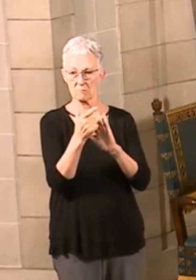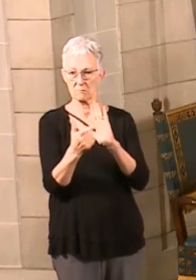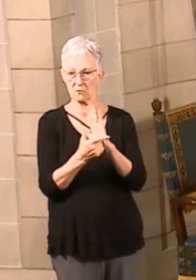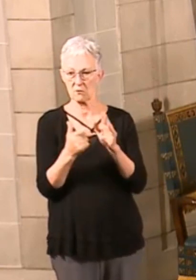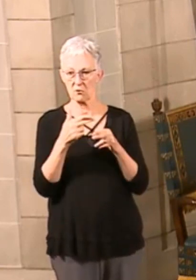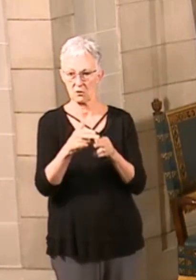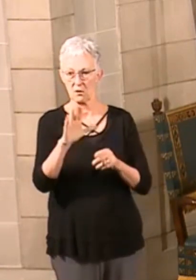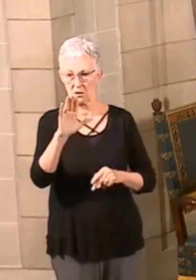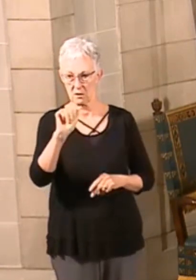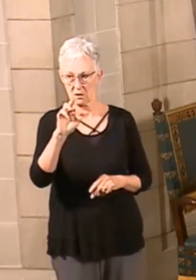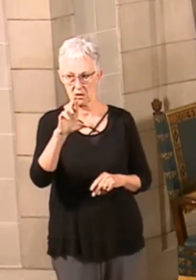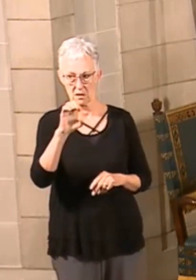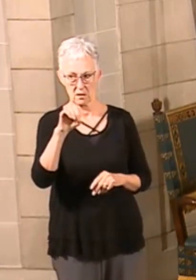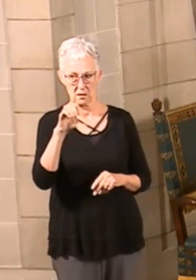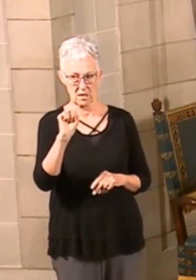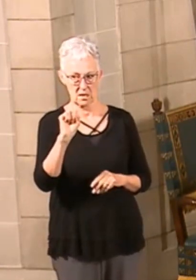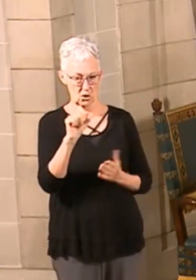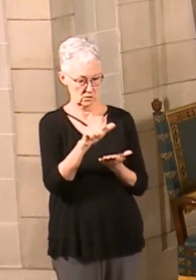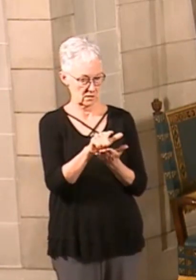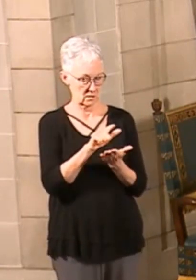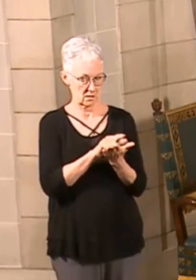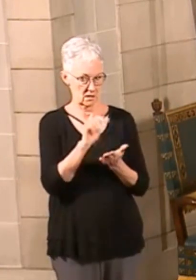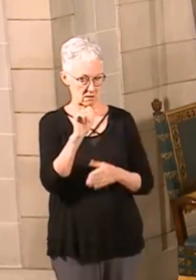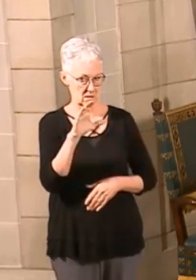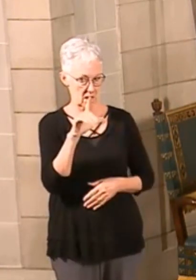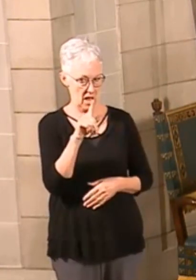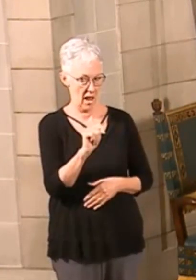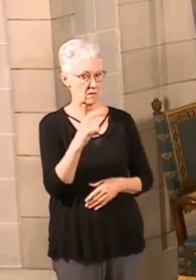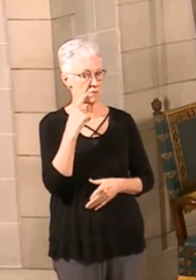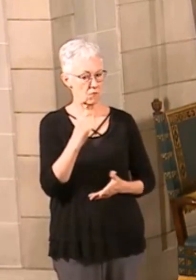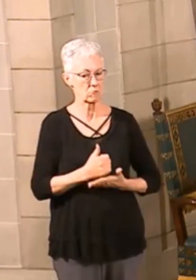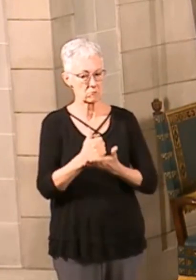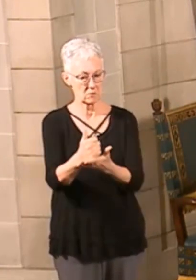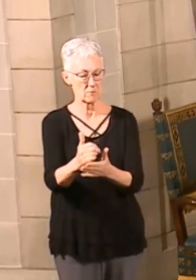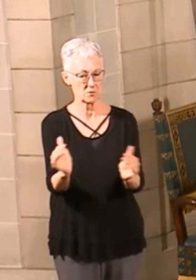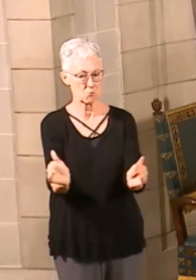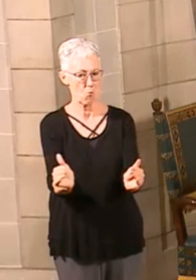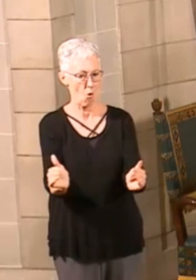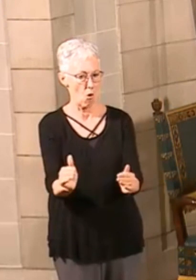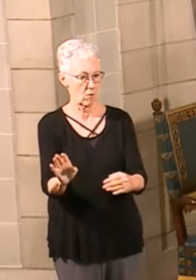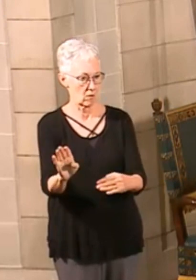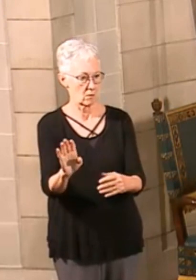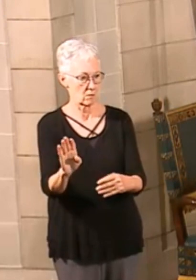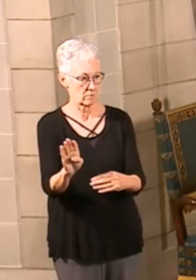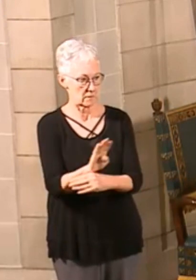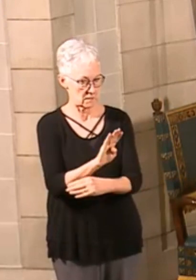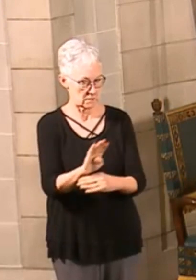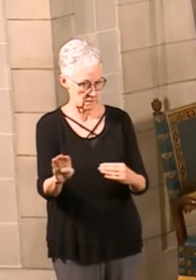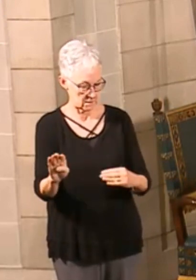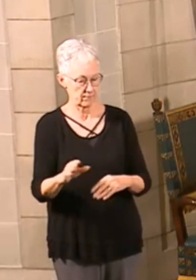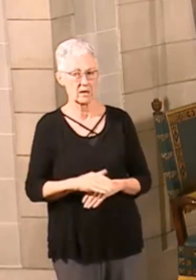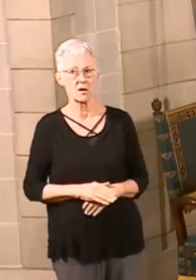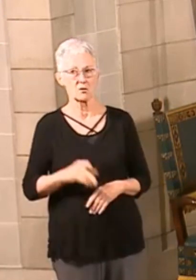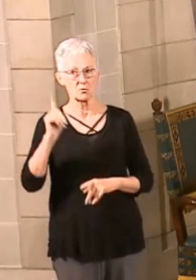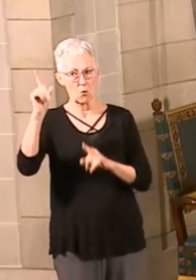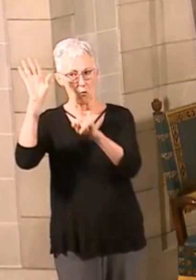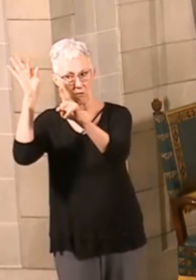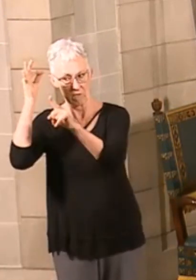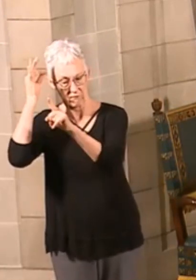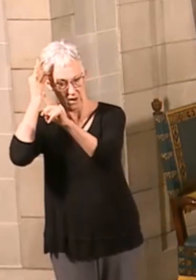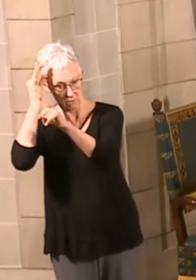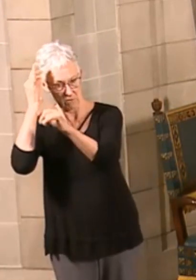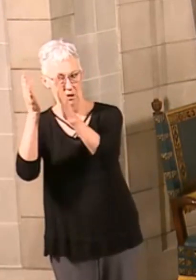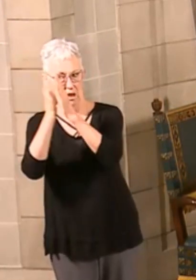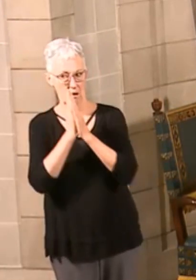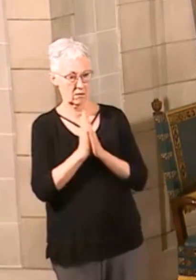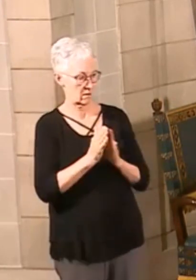small businesses throughout the country. And they asked banks to help deliver on a lot of the promises in the CARES Act.